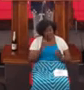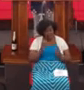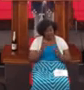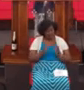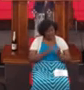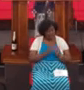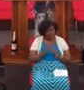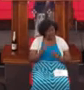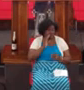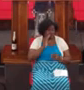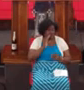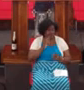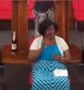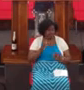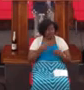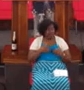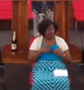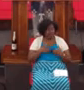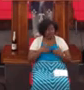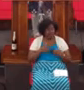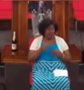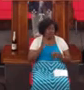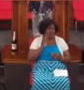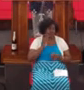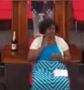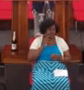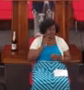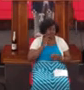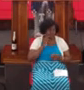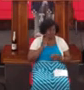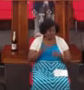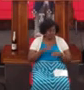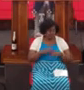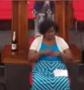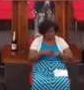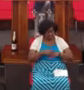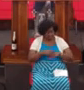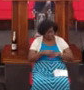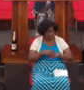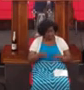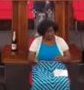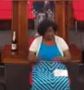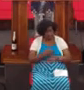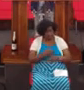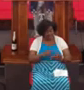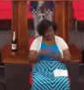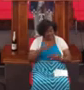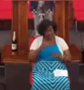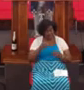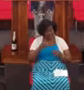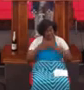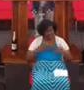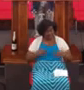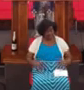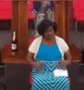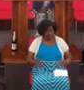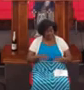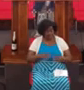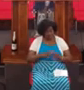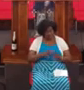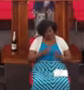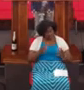body is retaining water to its limbs, fingers, foot, and other parts of the body become